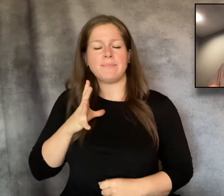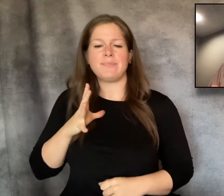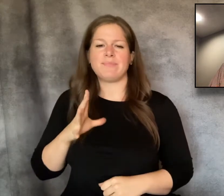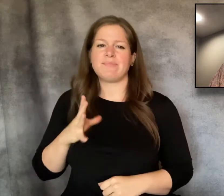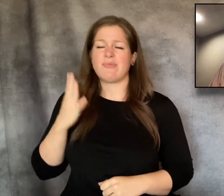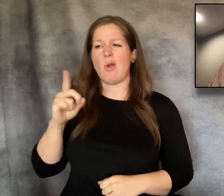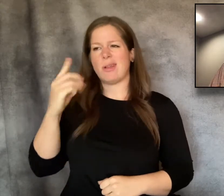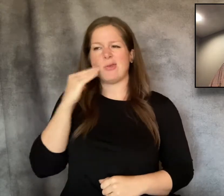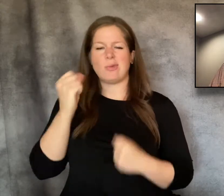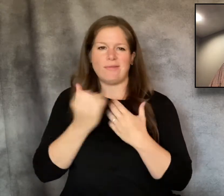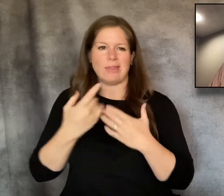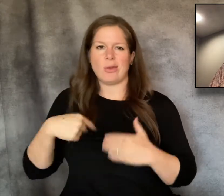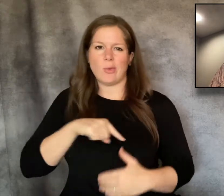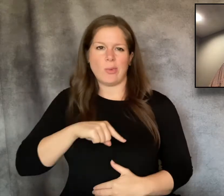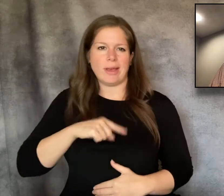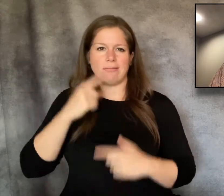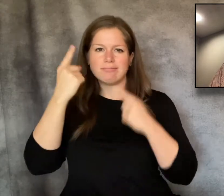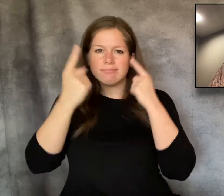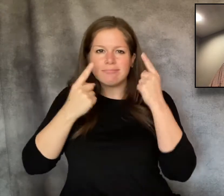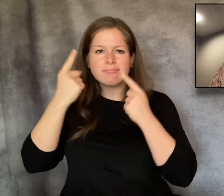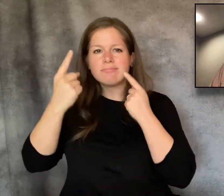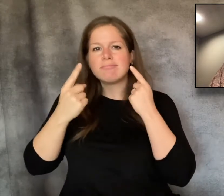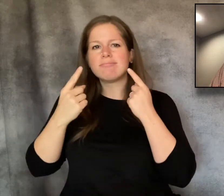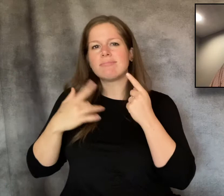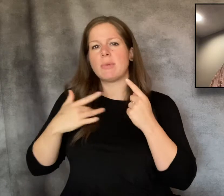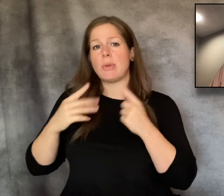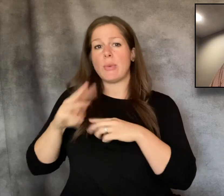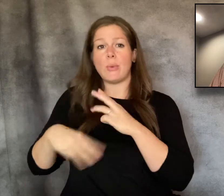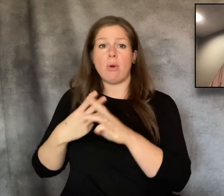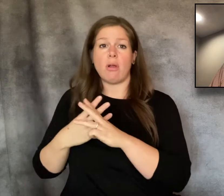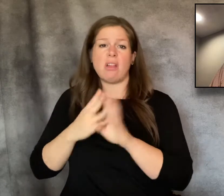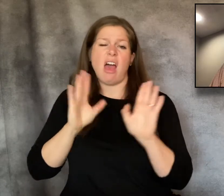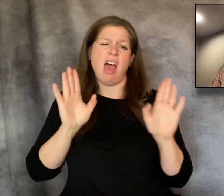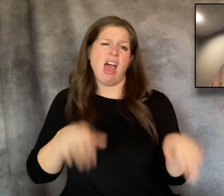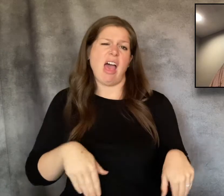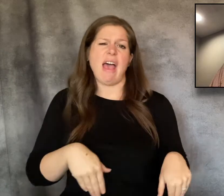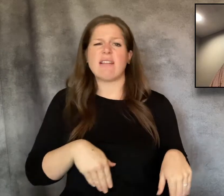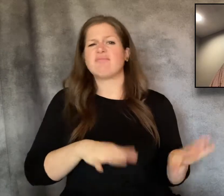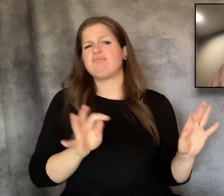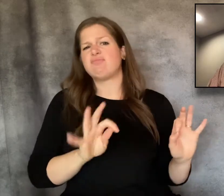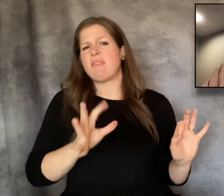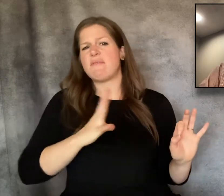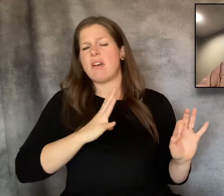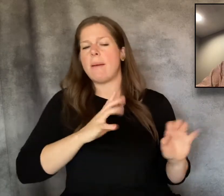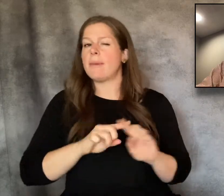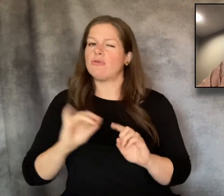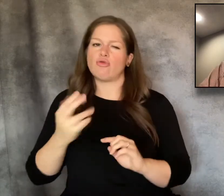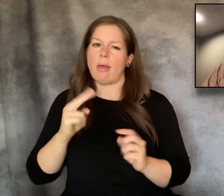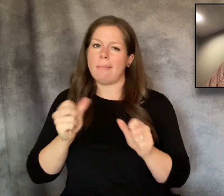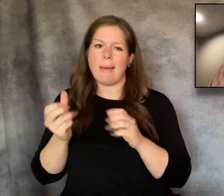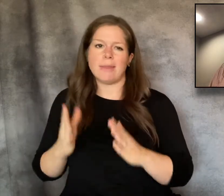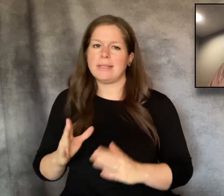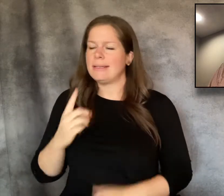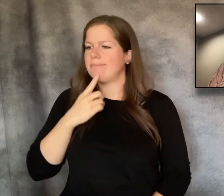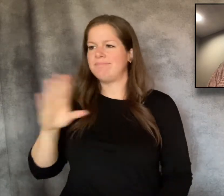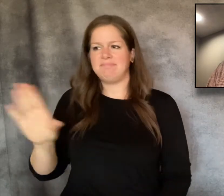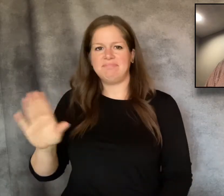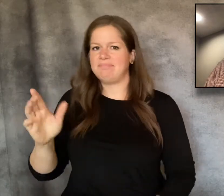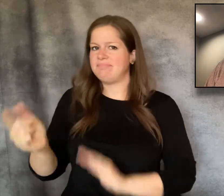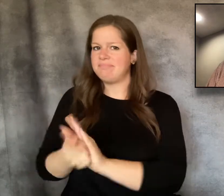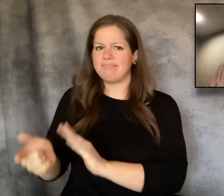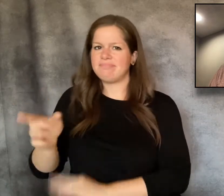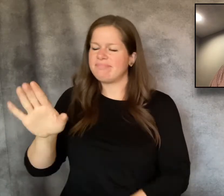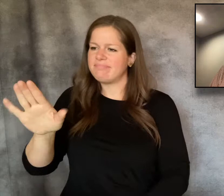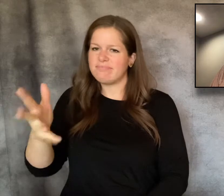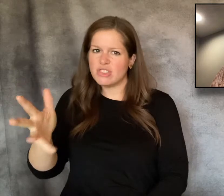we utter, he knows, but the world would just let it go. Well, this, as we'll hear in the story, he paid a huge price for being